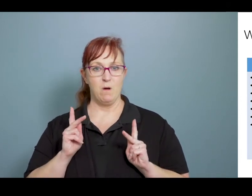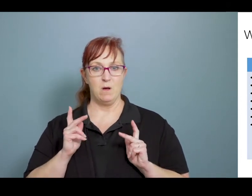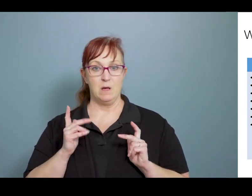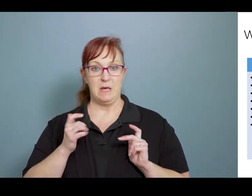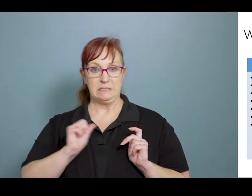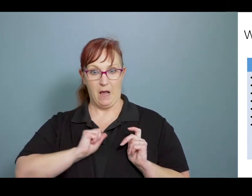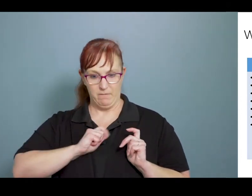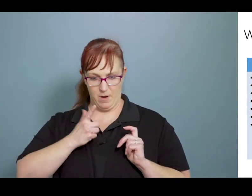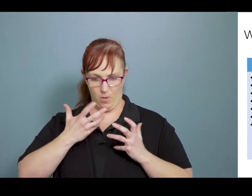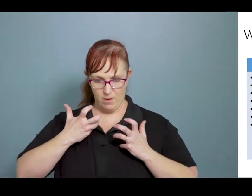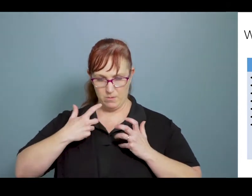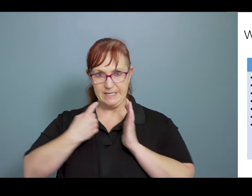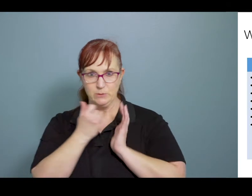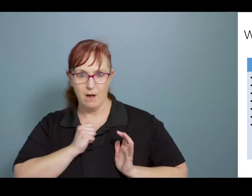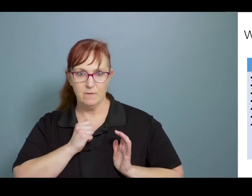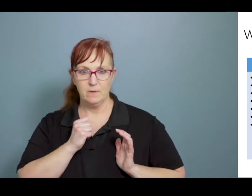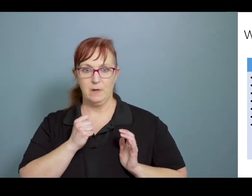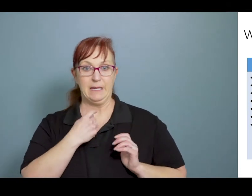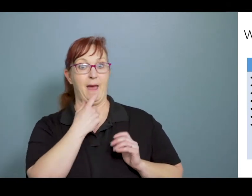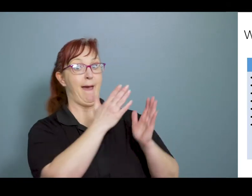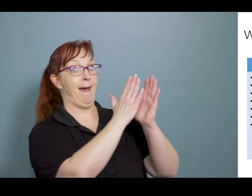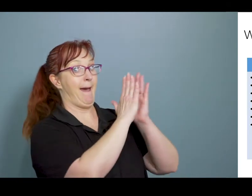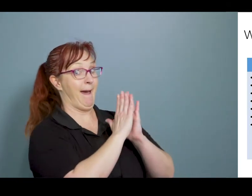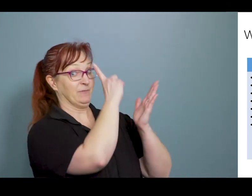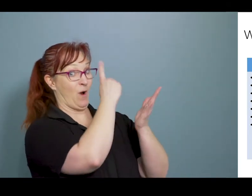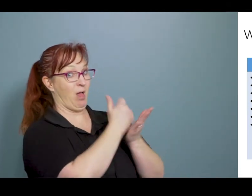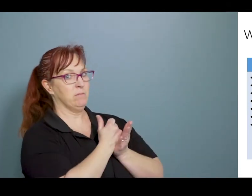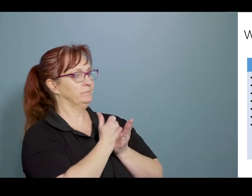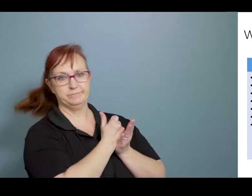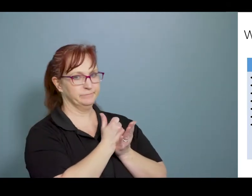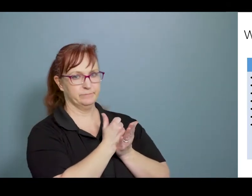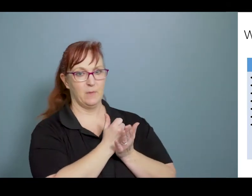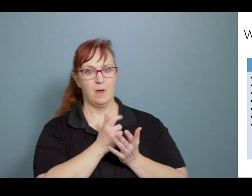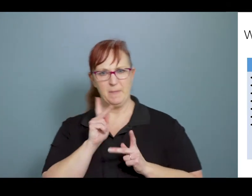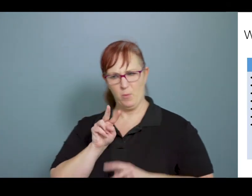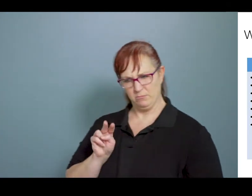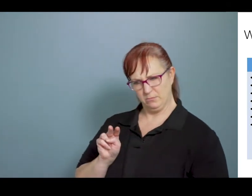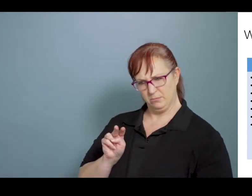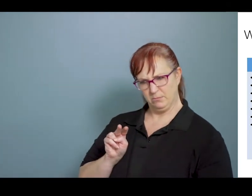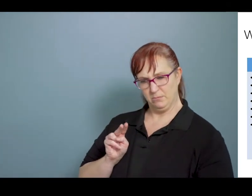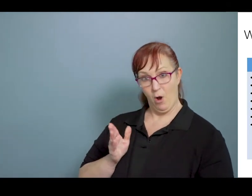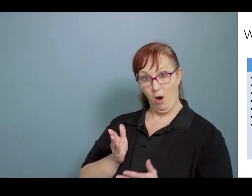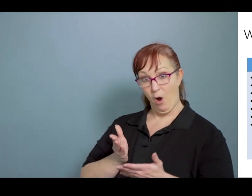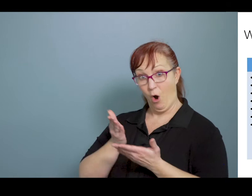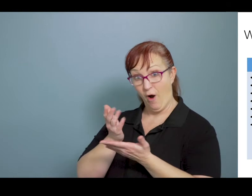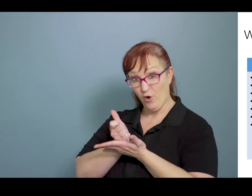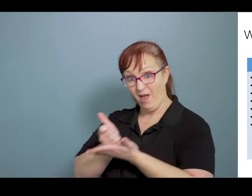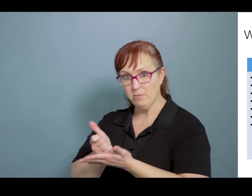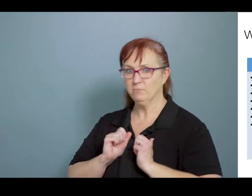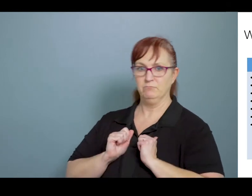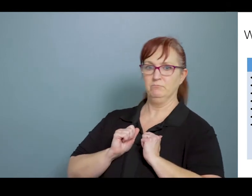help for a lot of reasons. Shame, stigma,